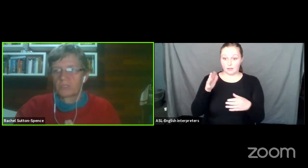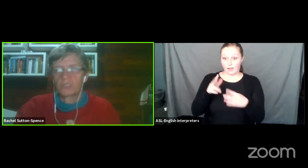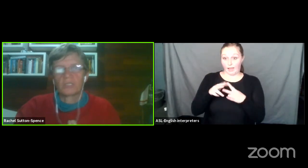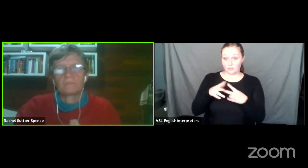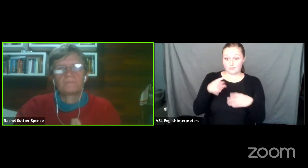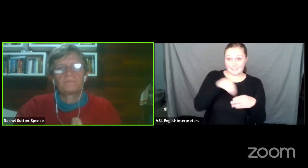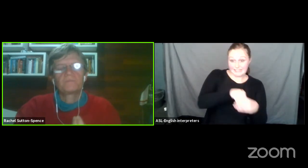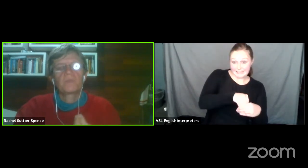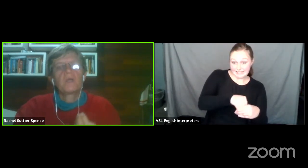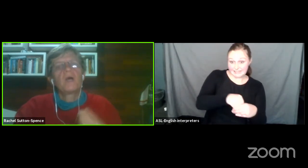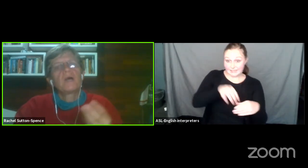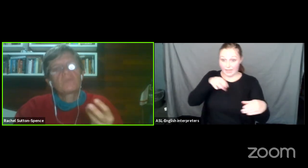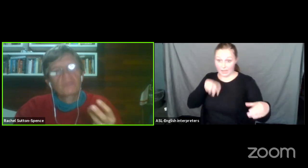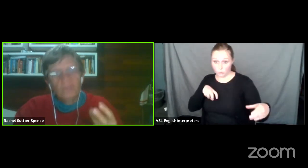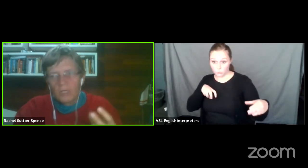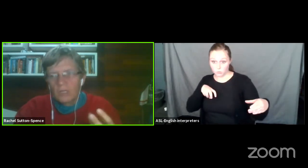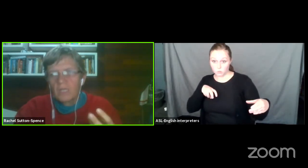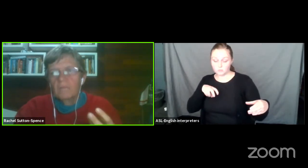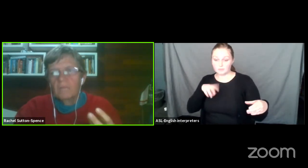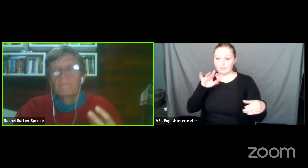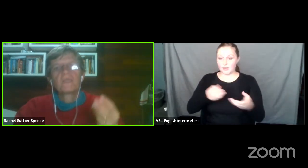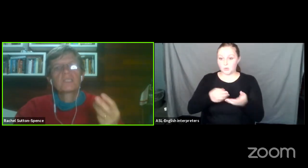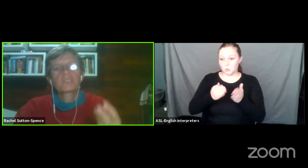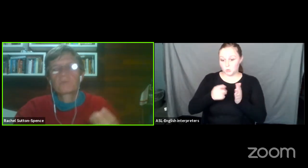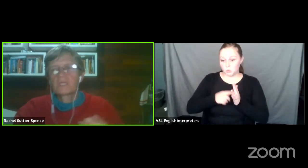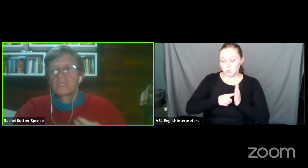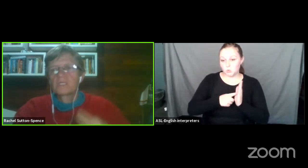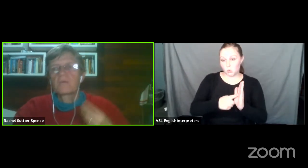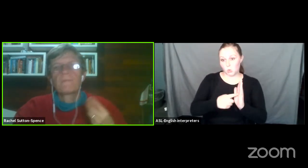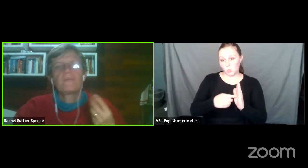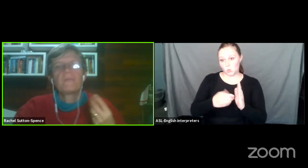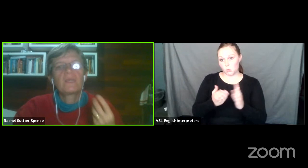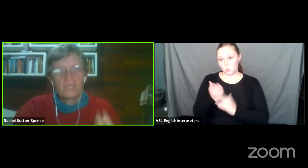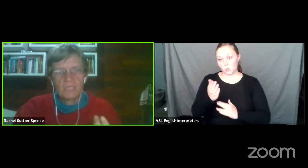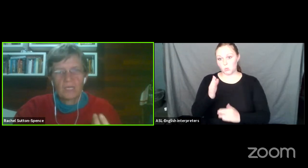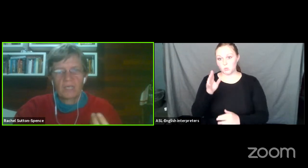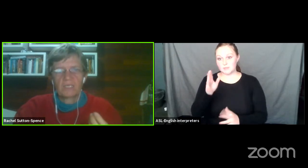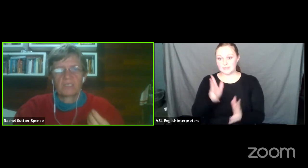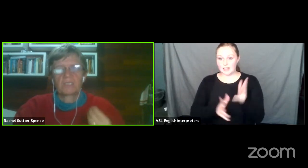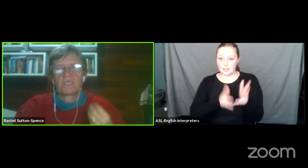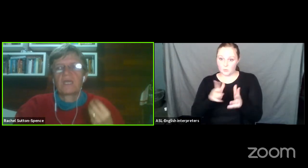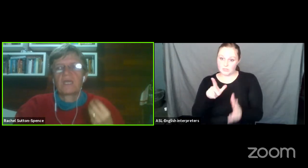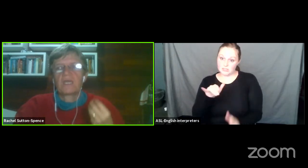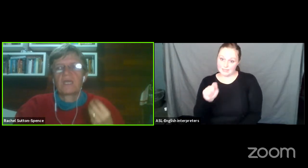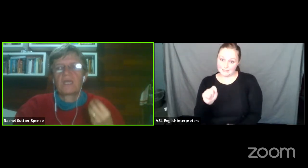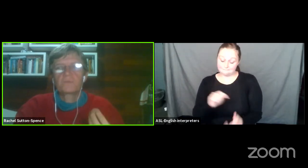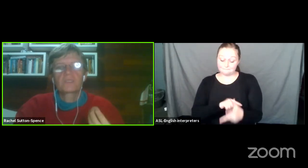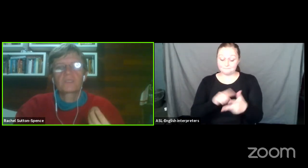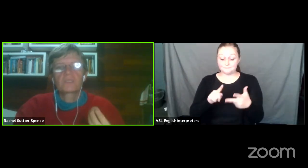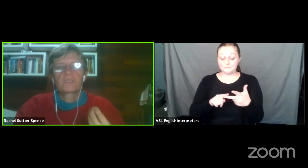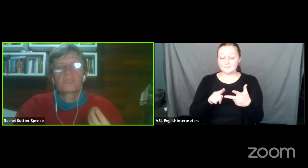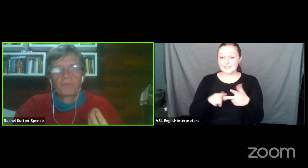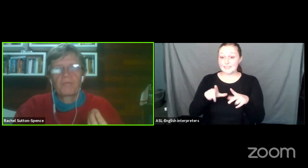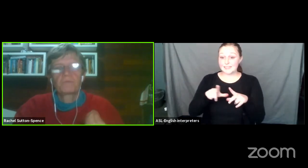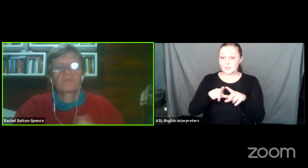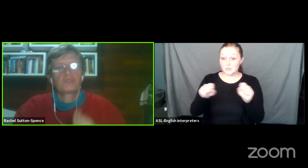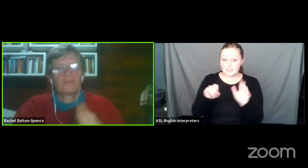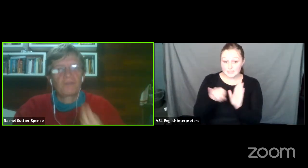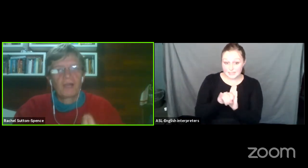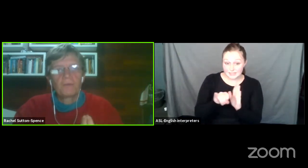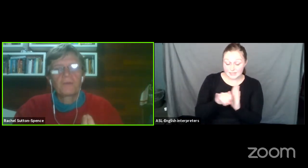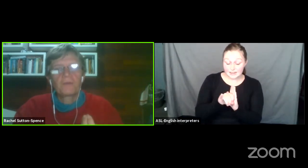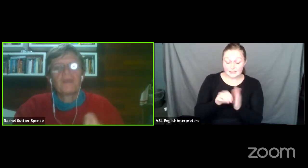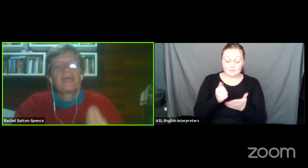language literature. And thirdly, it expresses linguistic identity. It helps deaf people